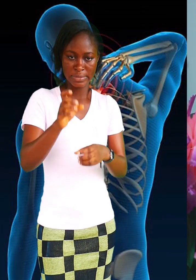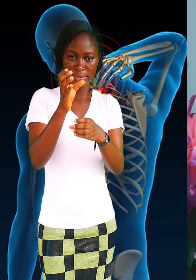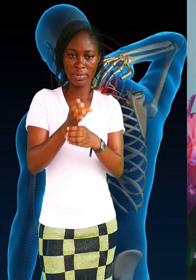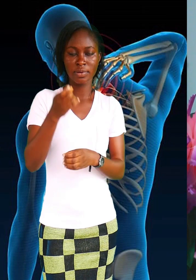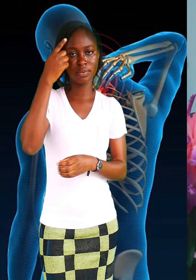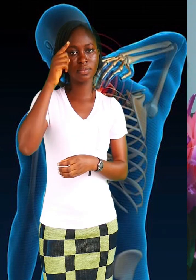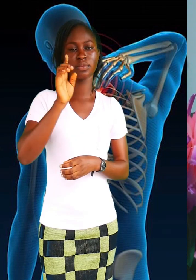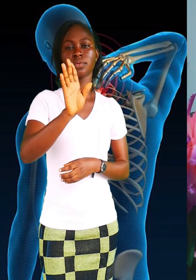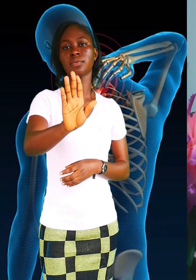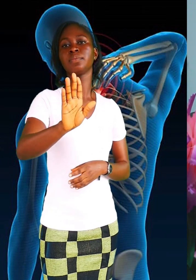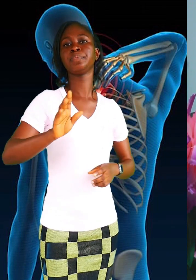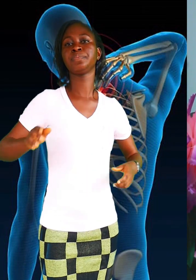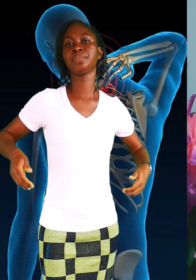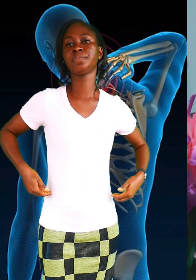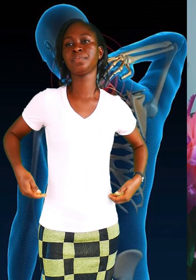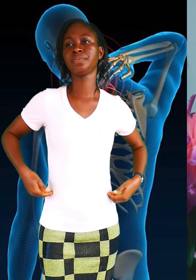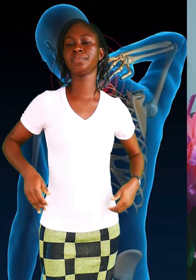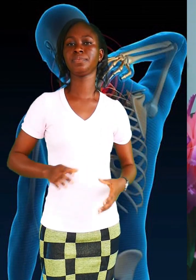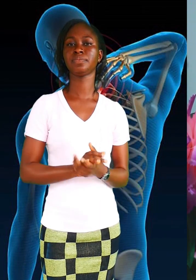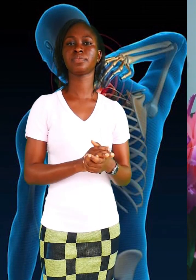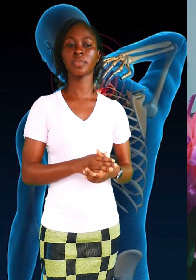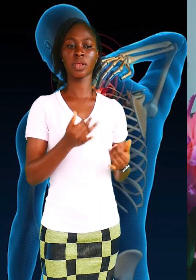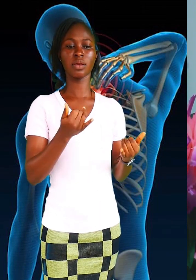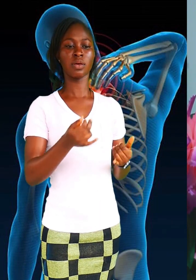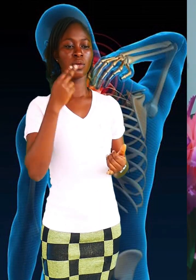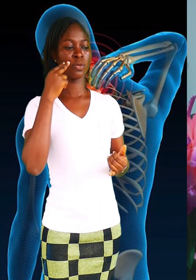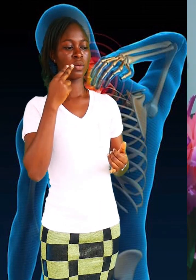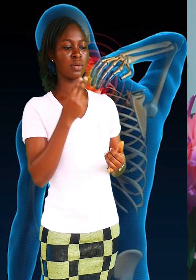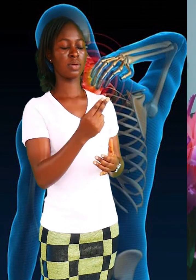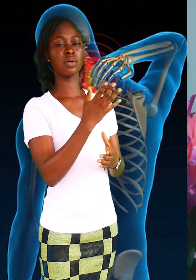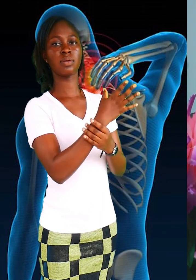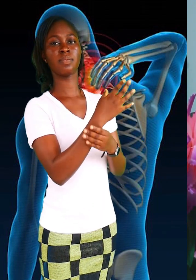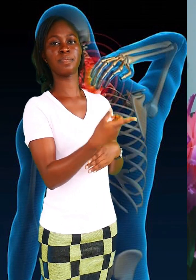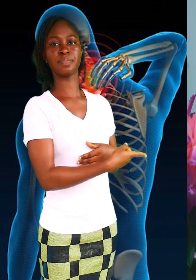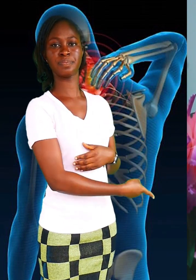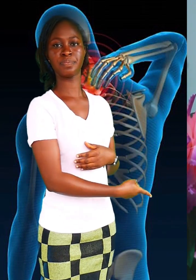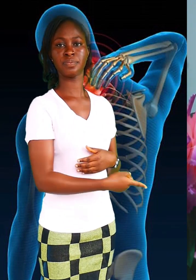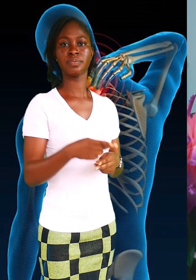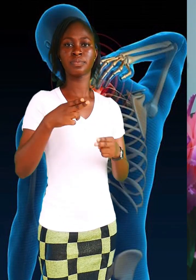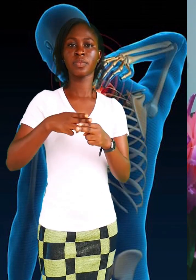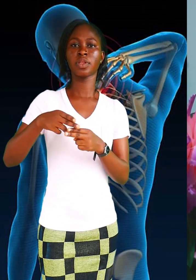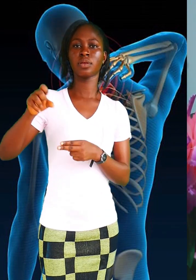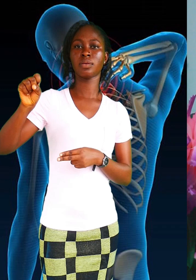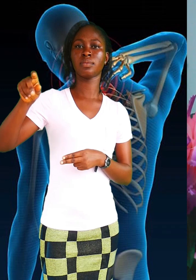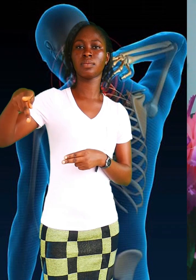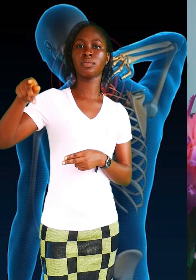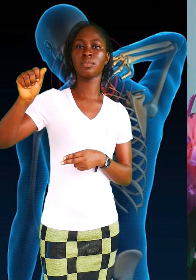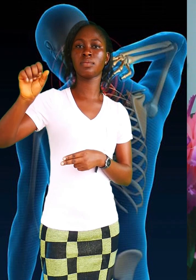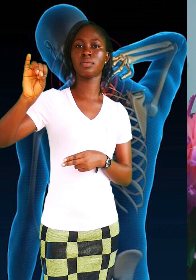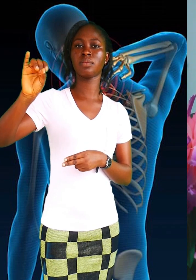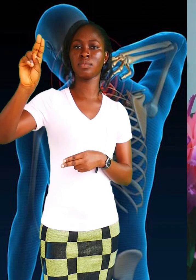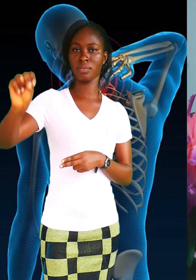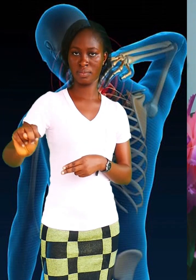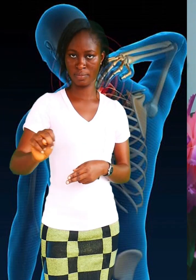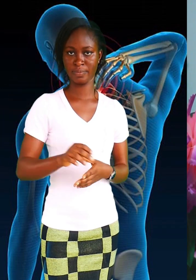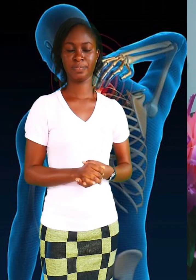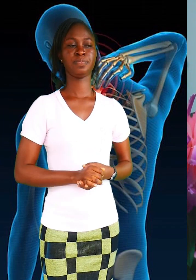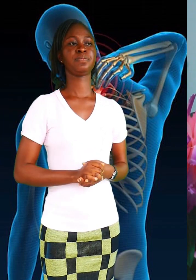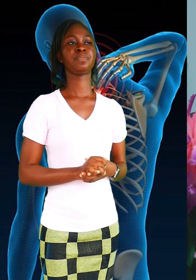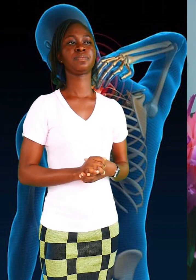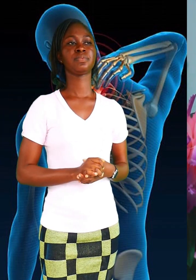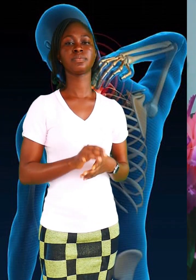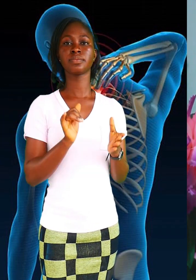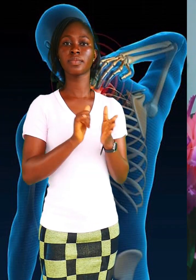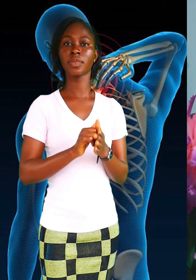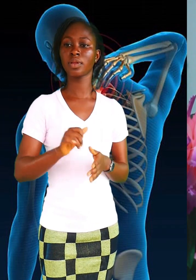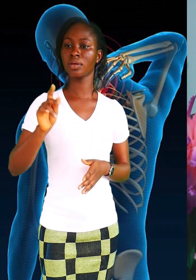na said the one who said bibi we kure mi and only a friend of spine and I say ye chibra mo na spine no